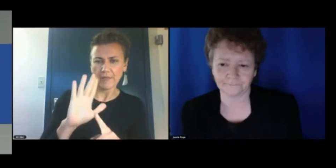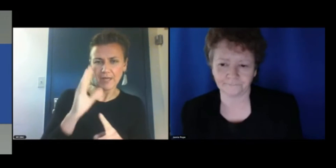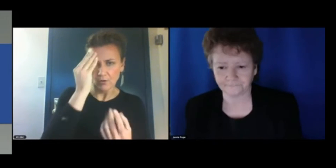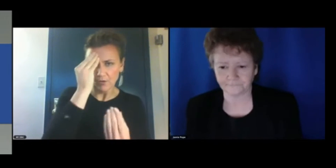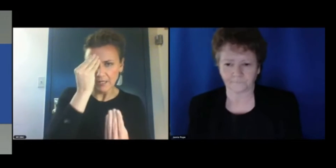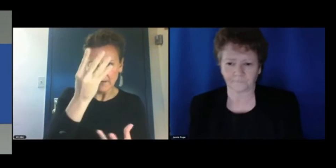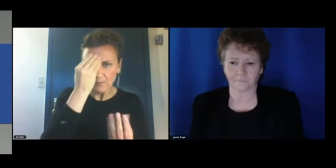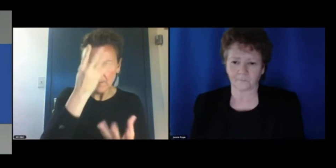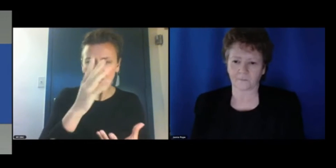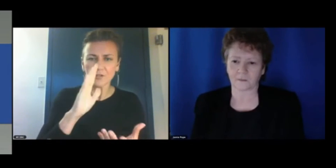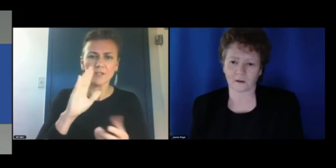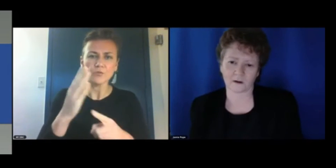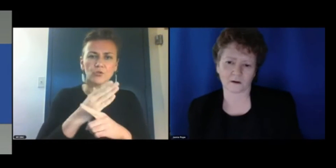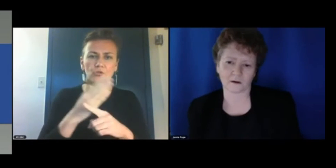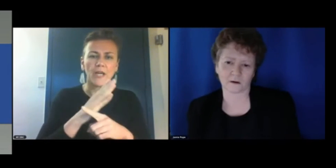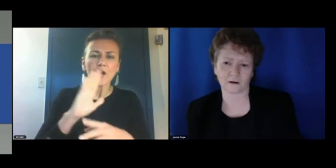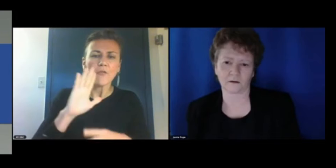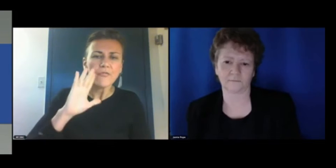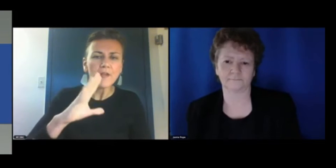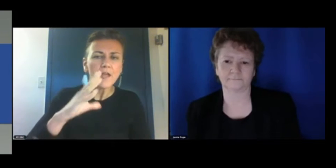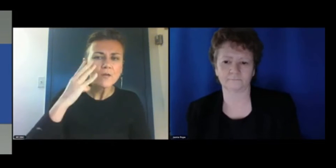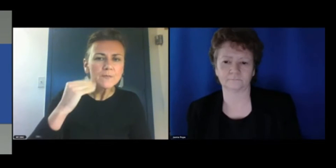deafblind leaders themselves,